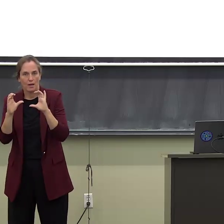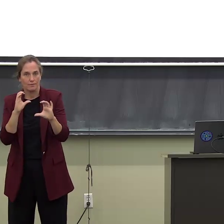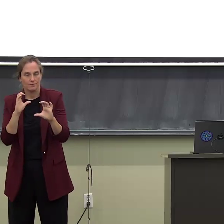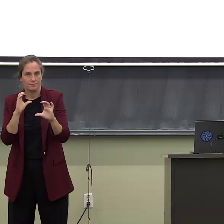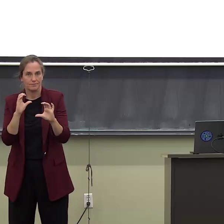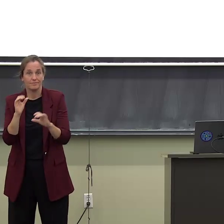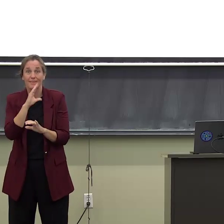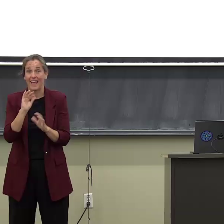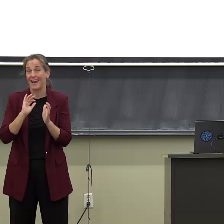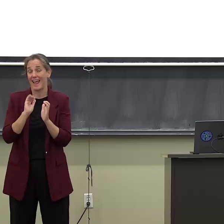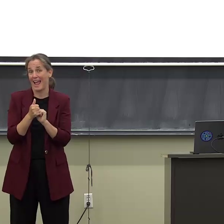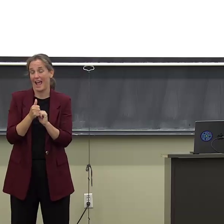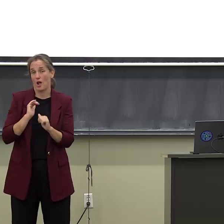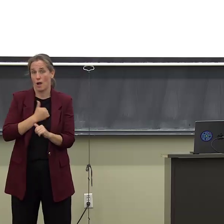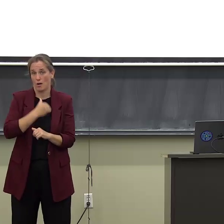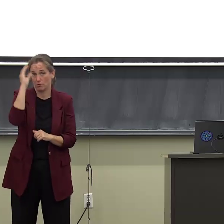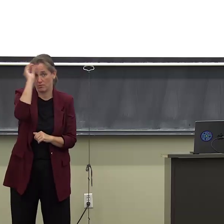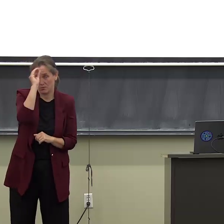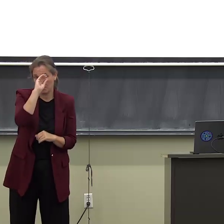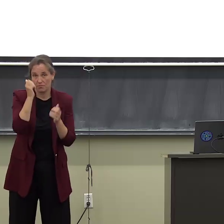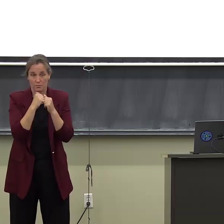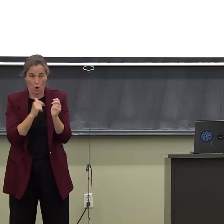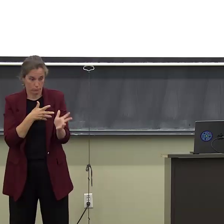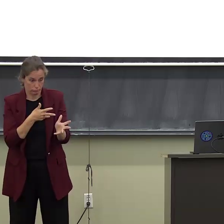how our voices are cancelled,